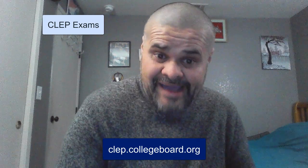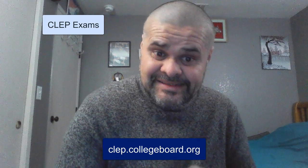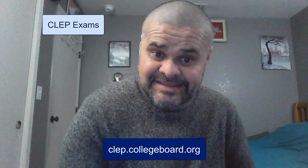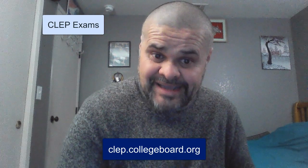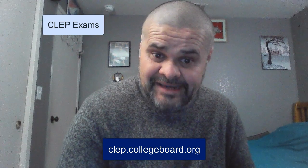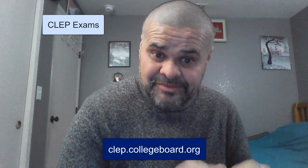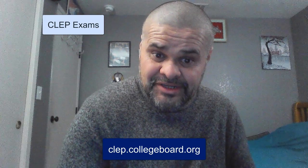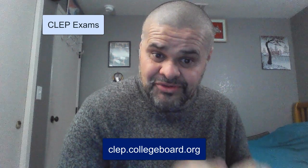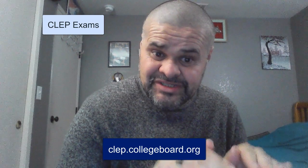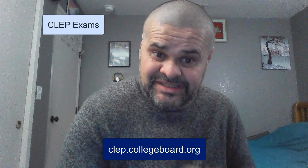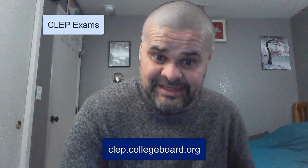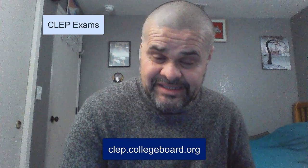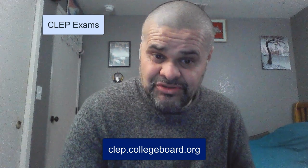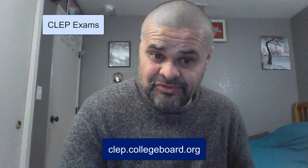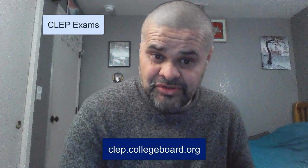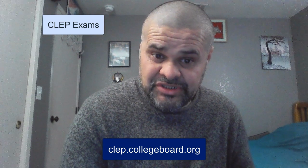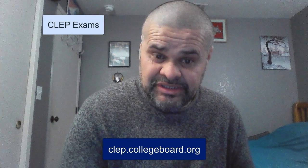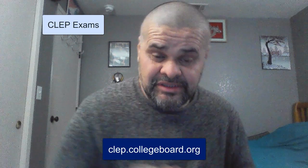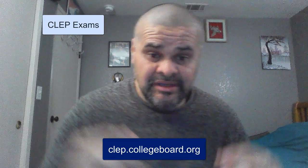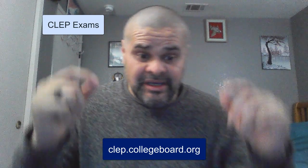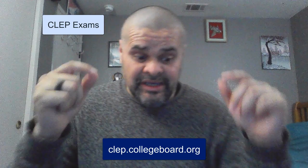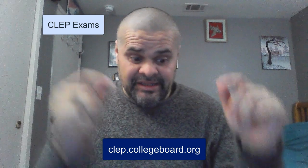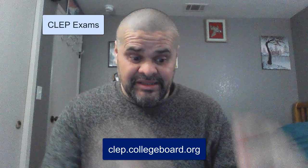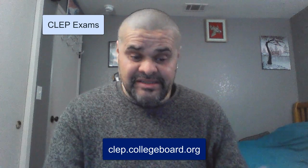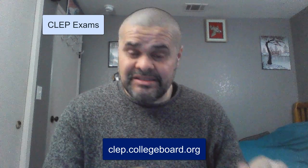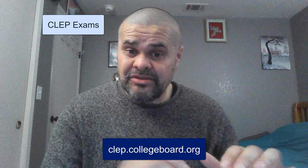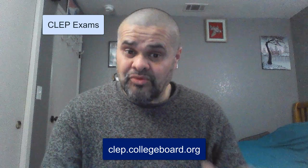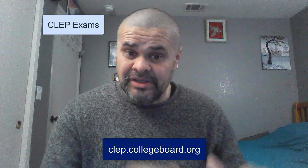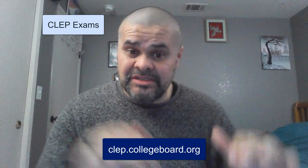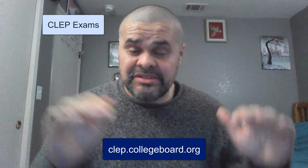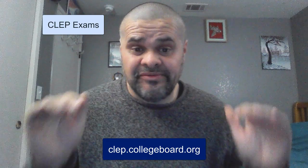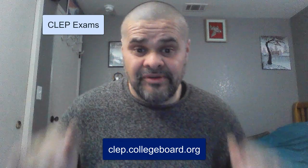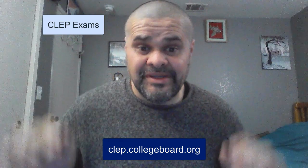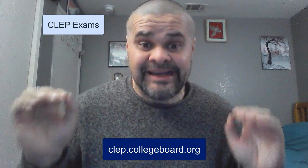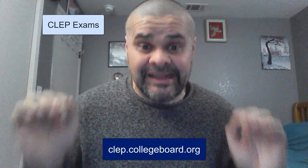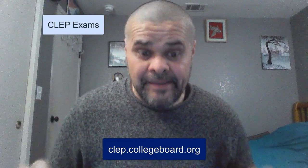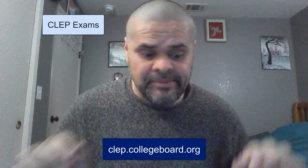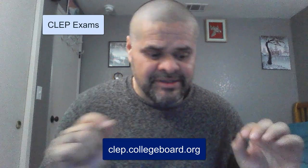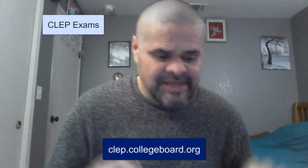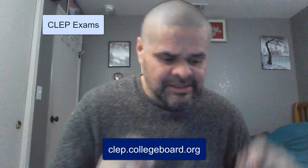at Sacramento State University. And these are the ones from the